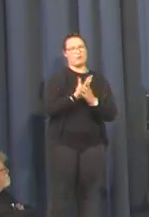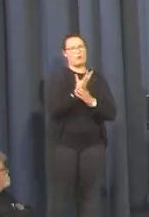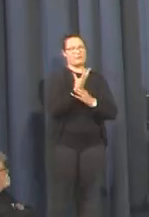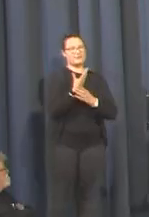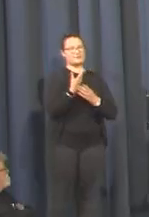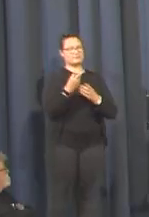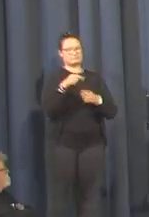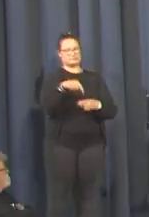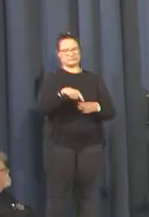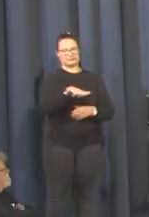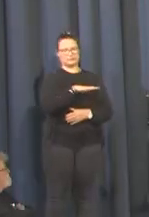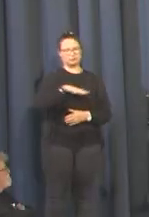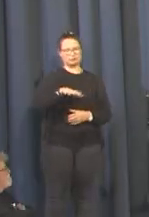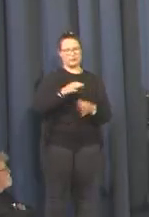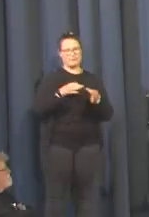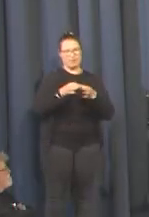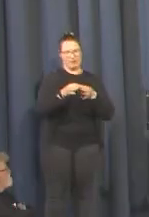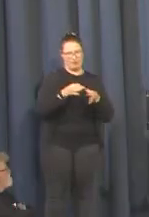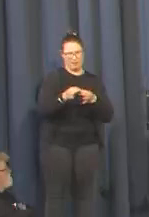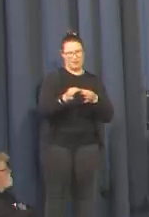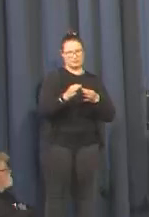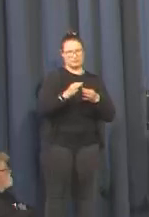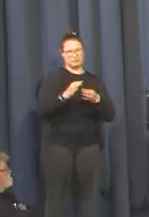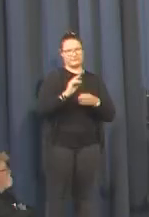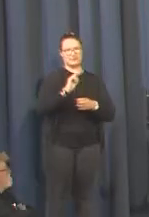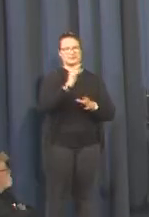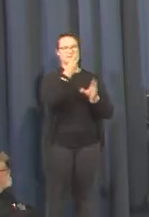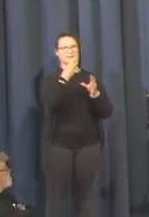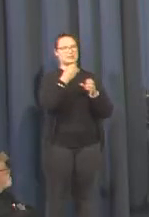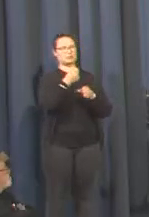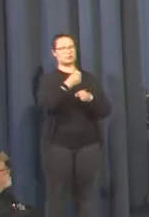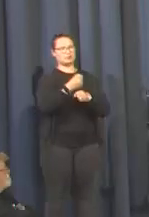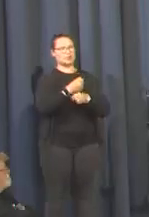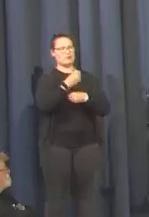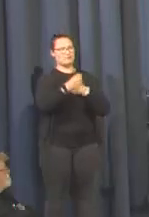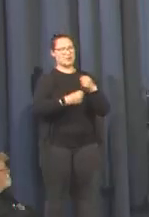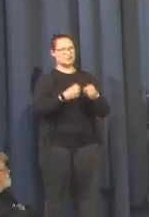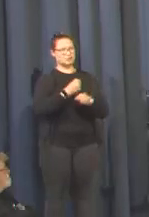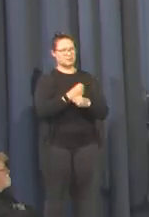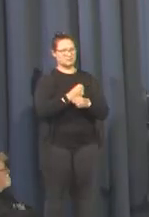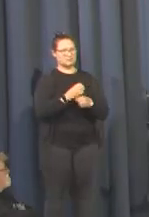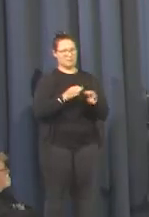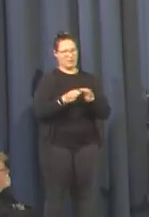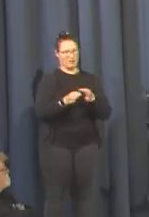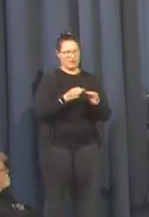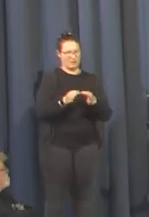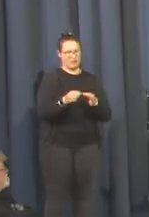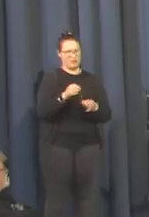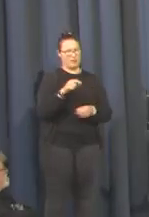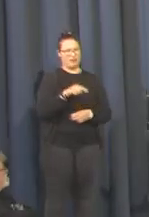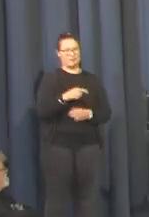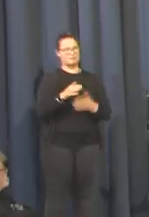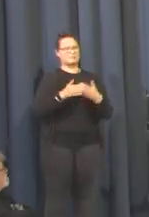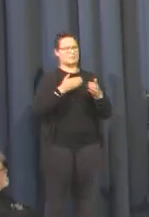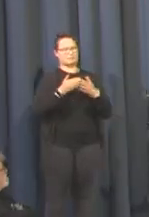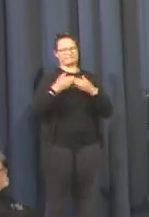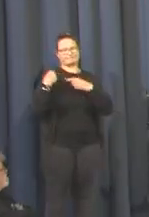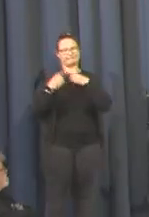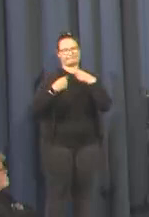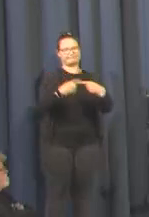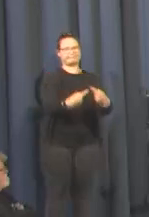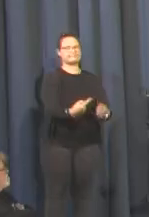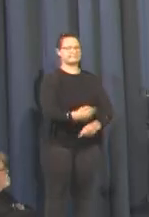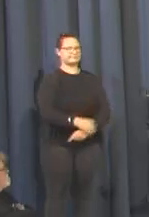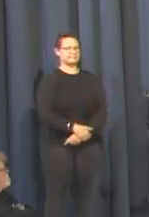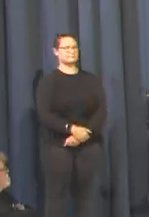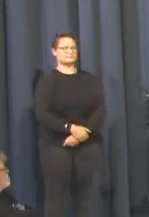plan and second generation district plan in the infrastructure area. It's something we do as just a matter of course.